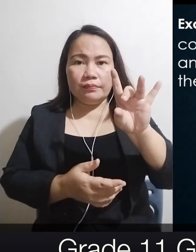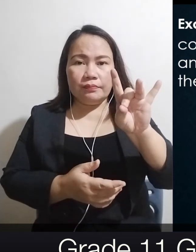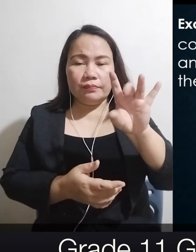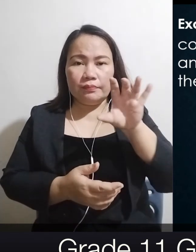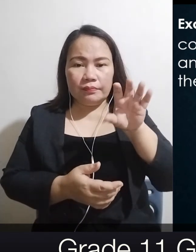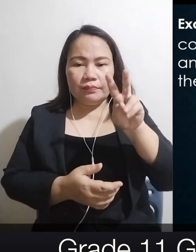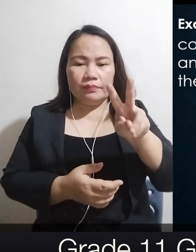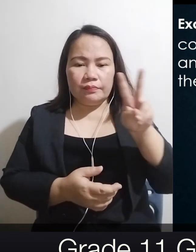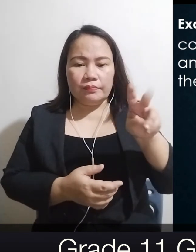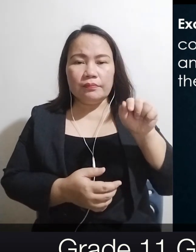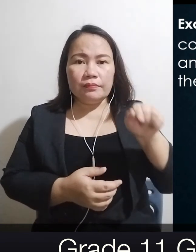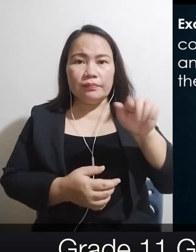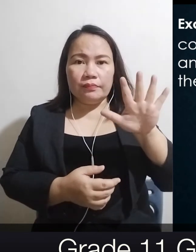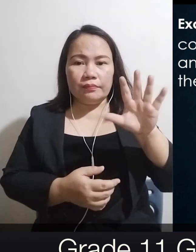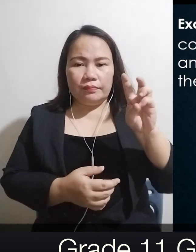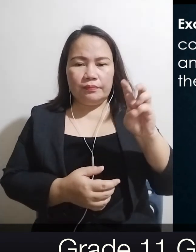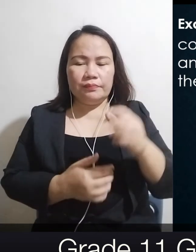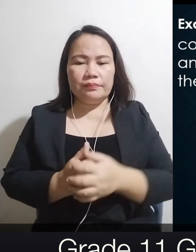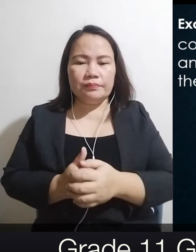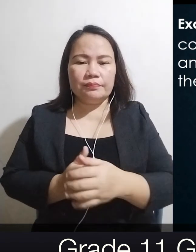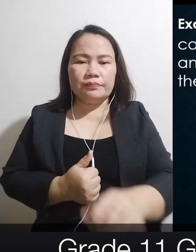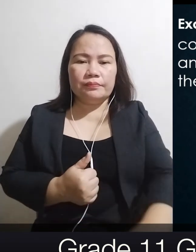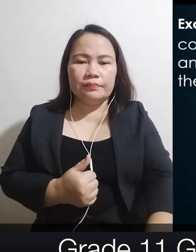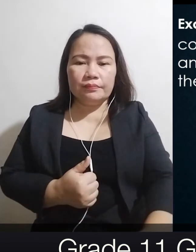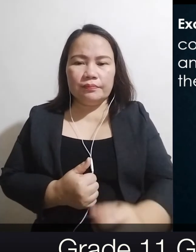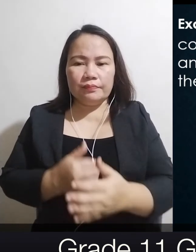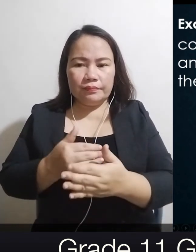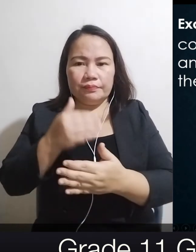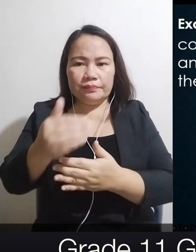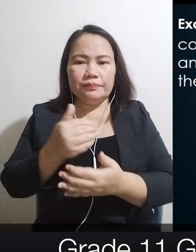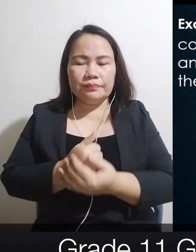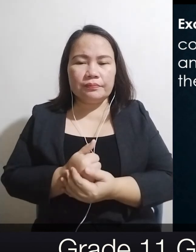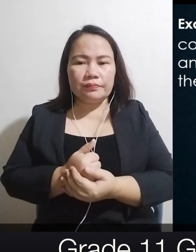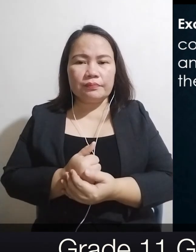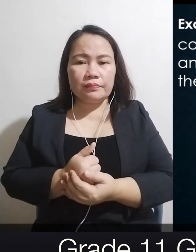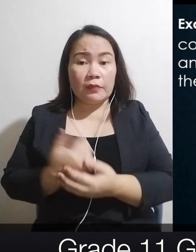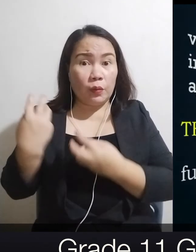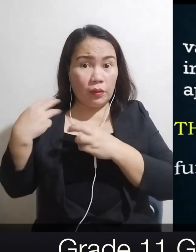133,822.56. So we need to round off into 2 decimal places na. Okay, next.